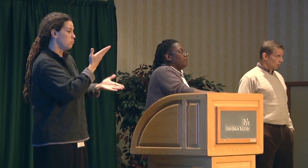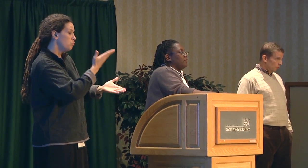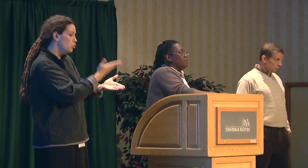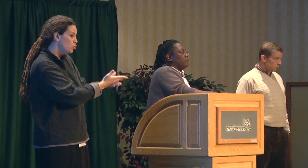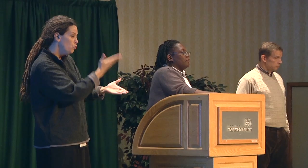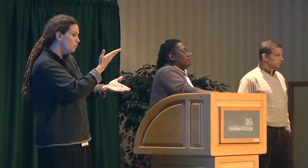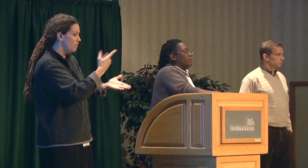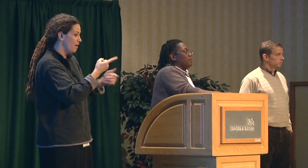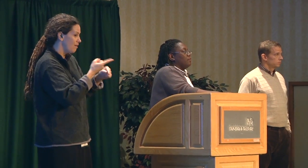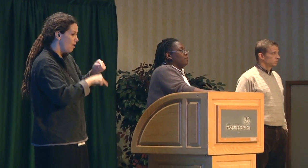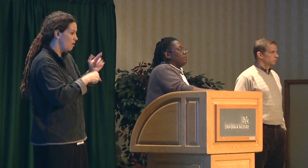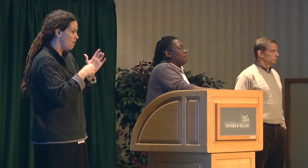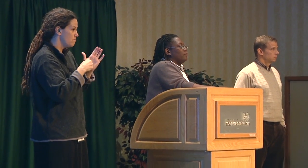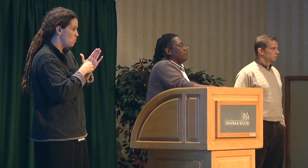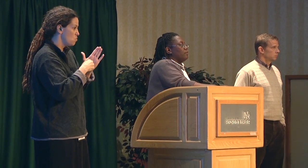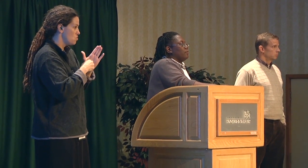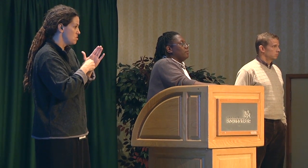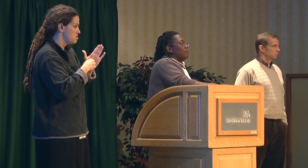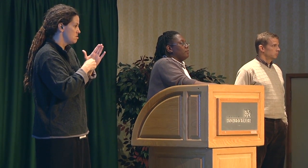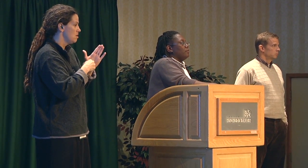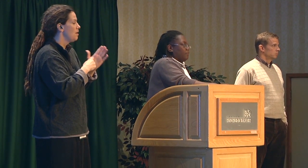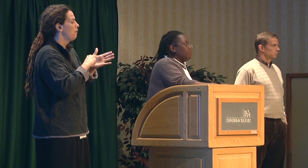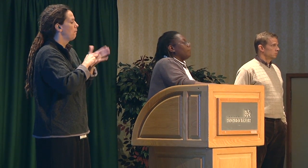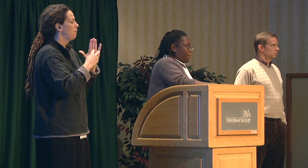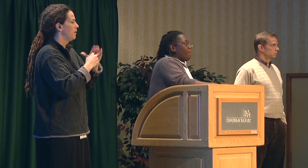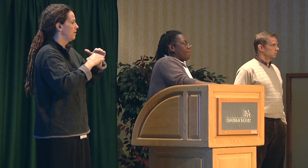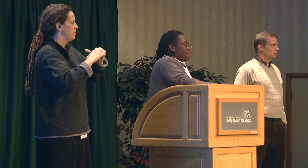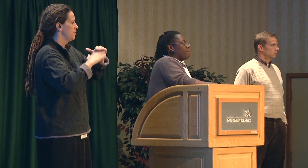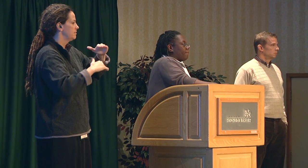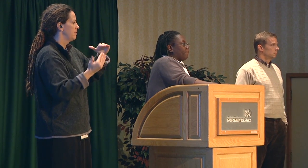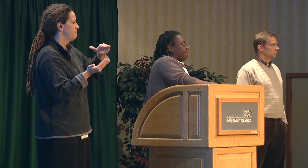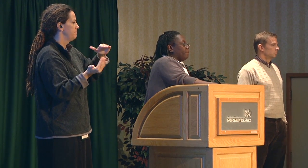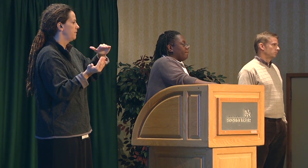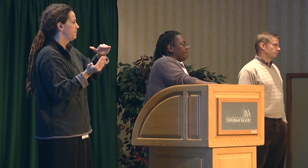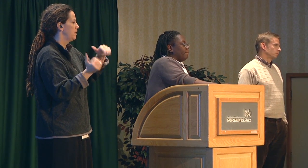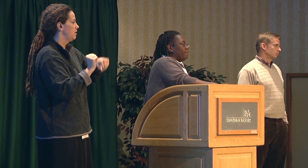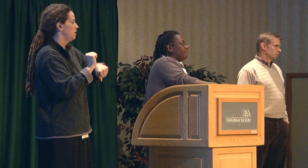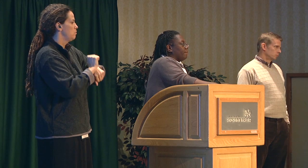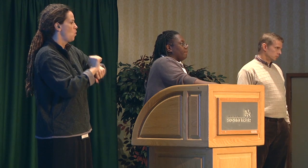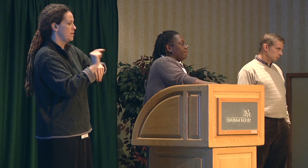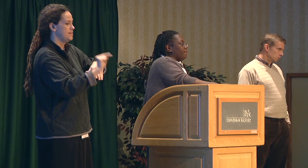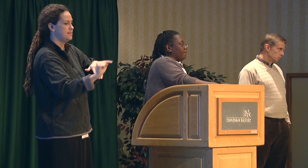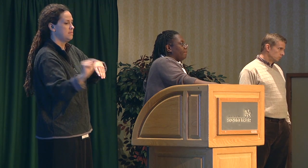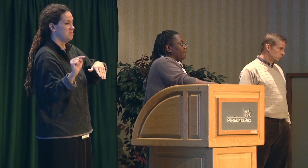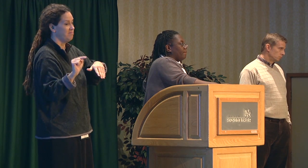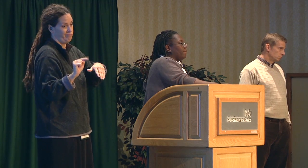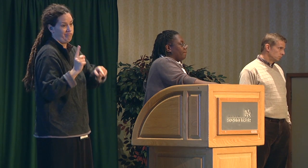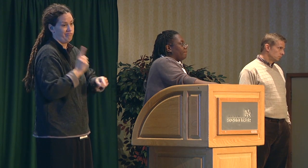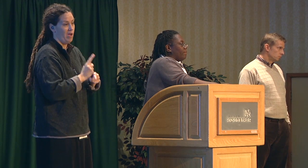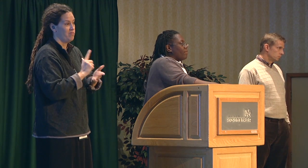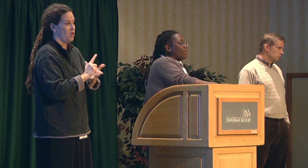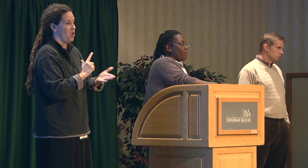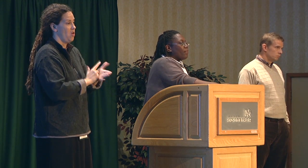that they can afford it, and that's usually if they have less than 15 workers, then by law, they don't have to provide